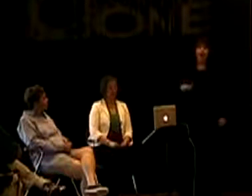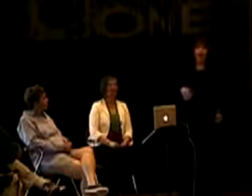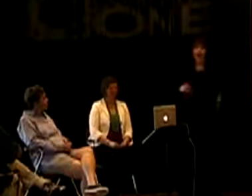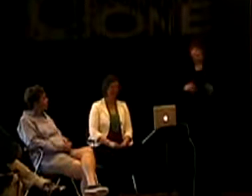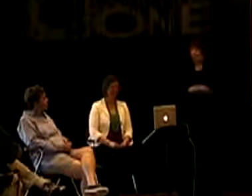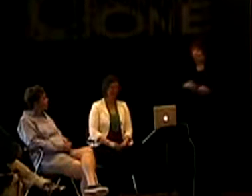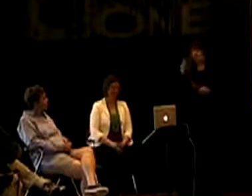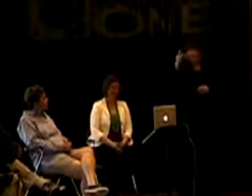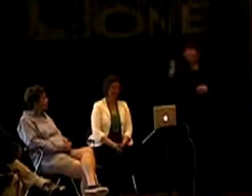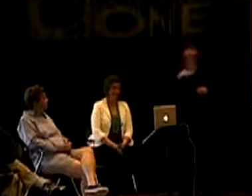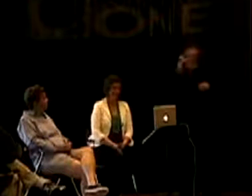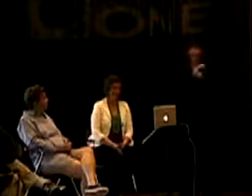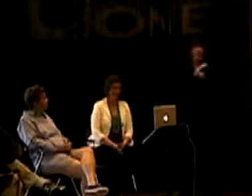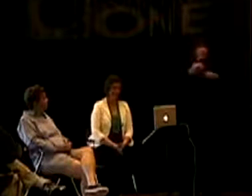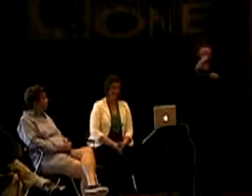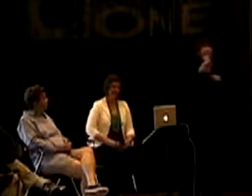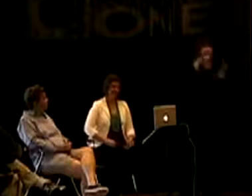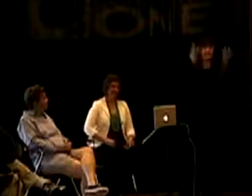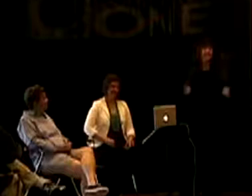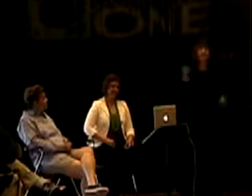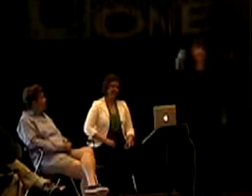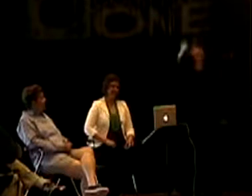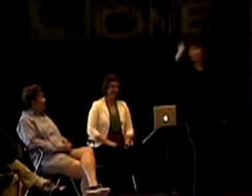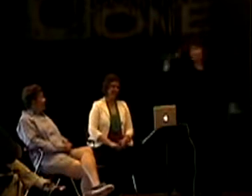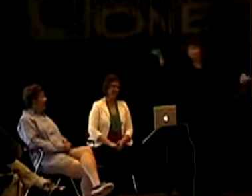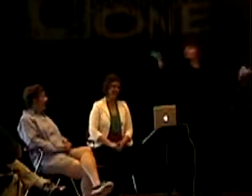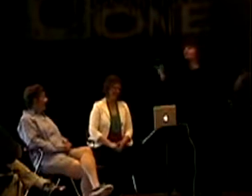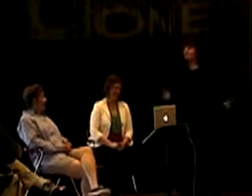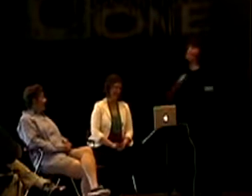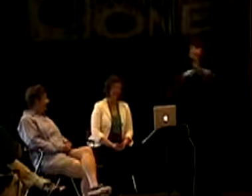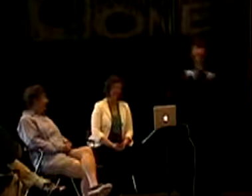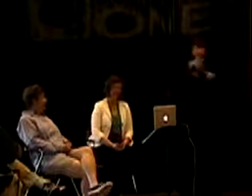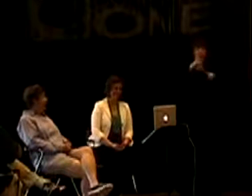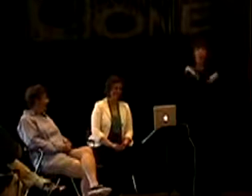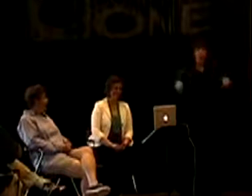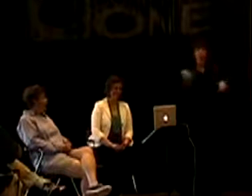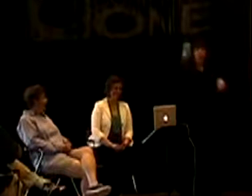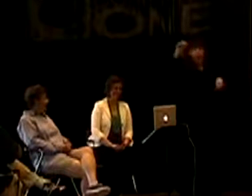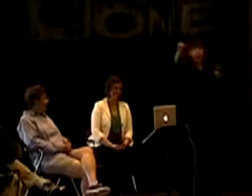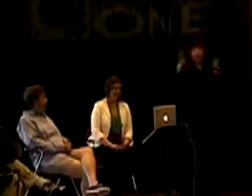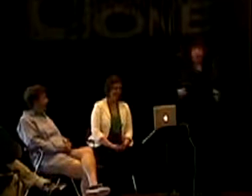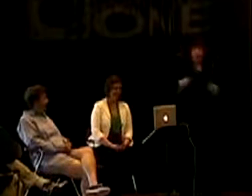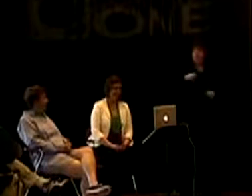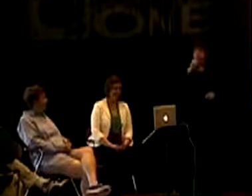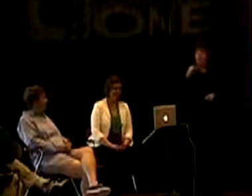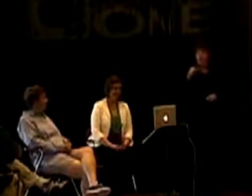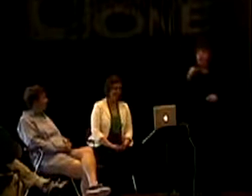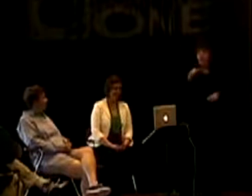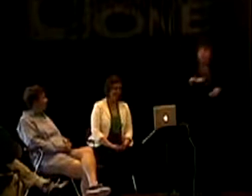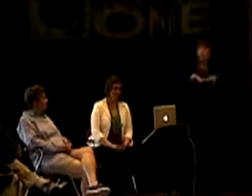political in my work, which I'm not an activist playwright per se, but